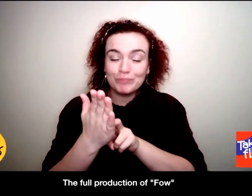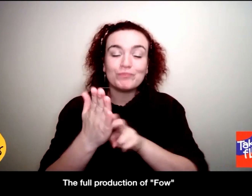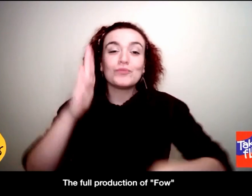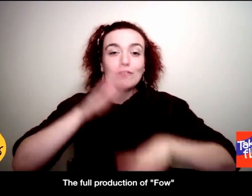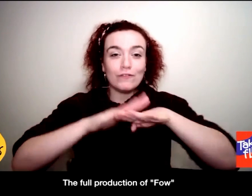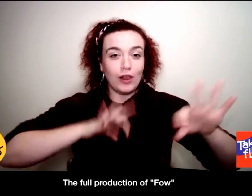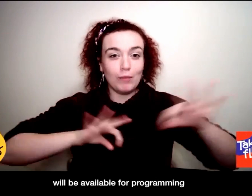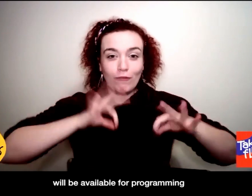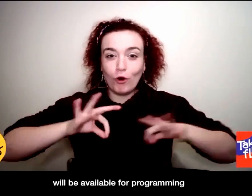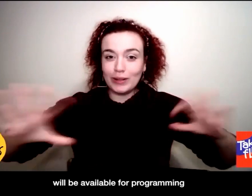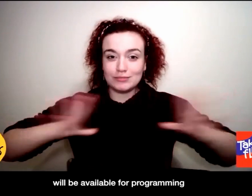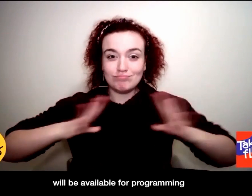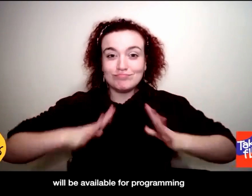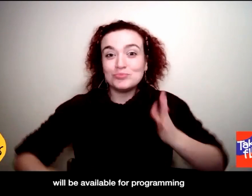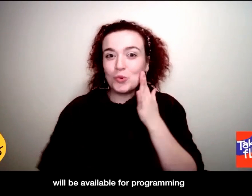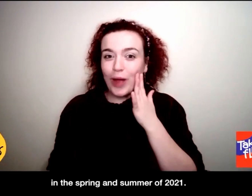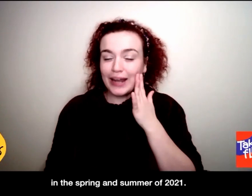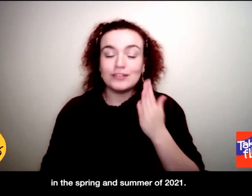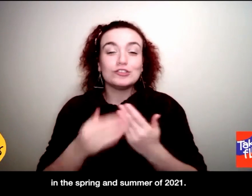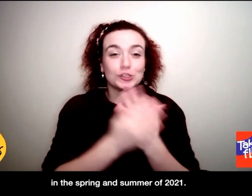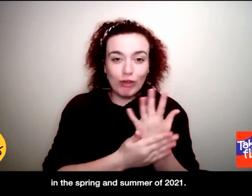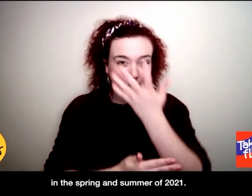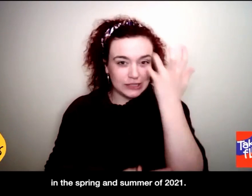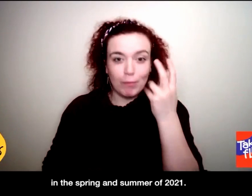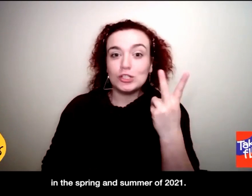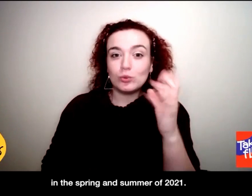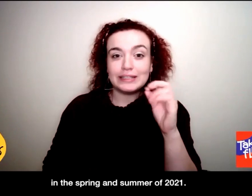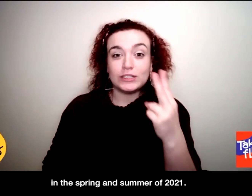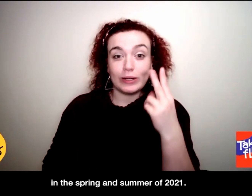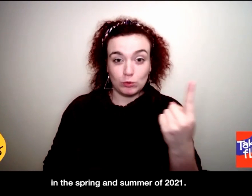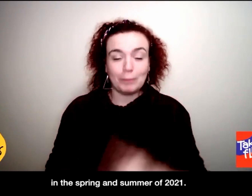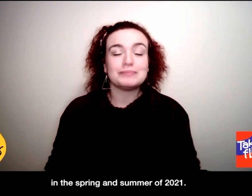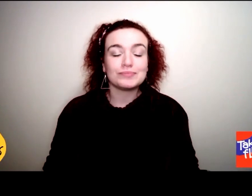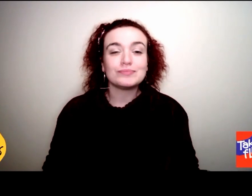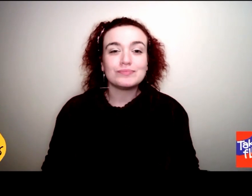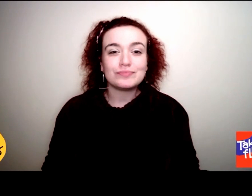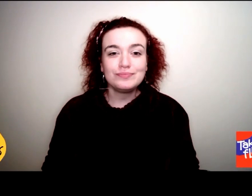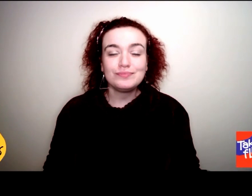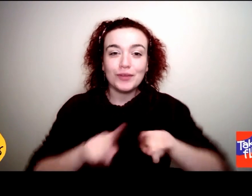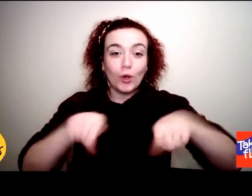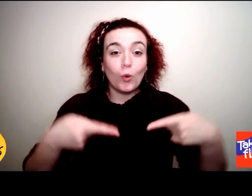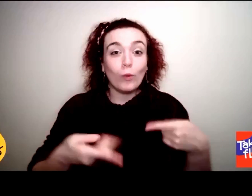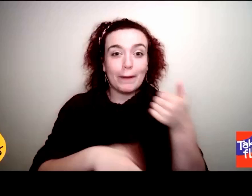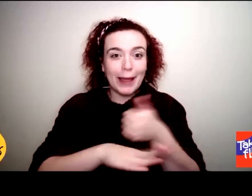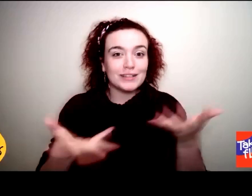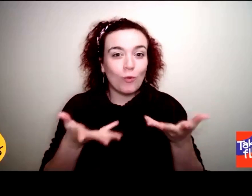The full production of Fowl will be available for programming in the spring and summer of 2021.